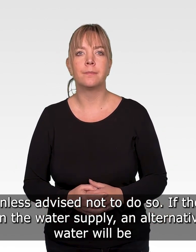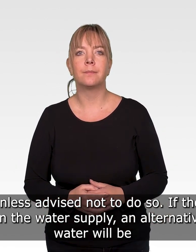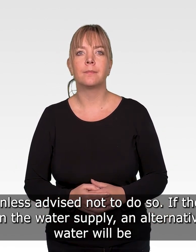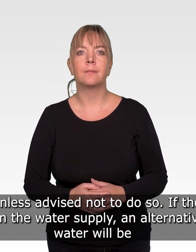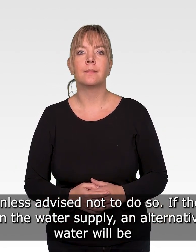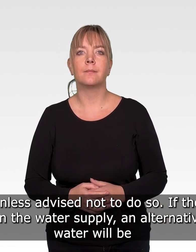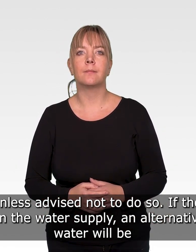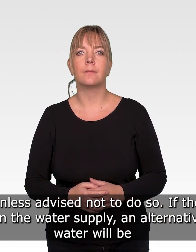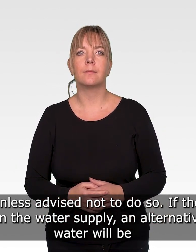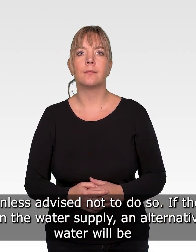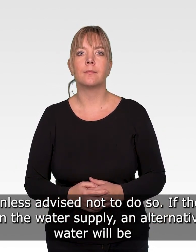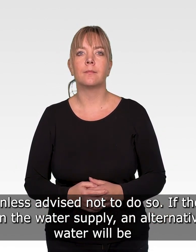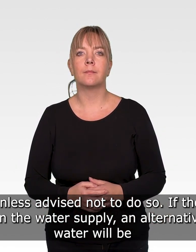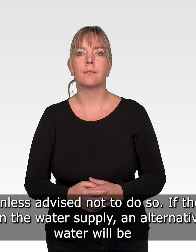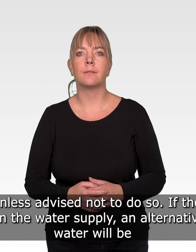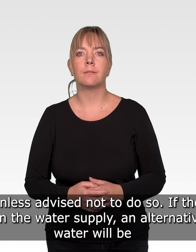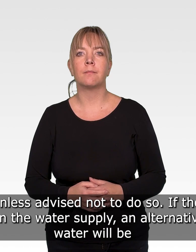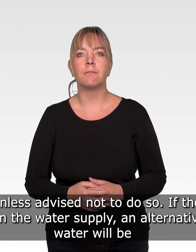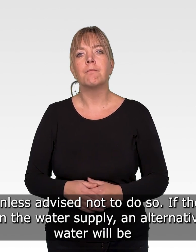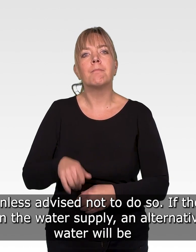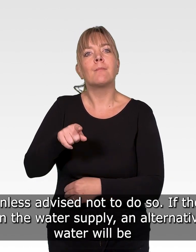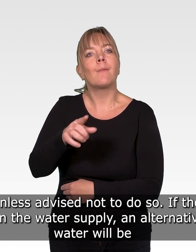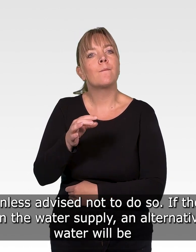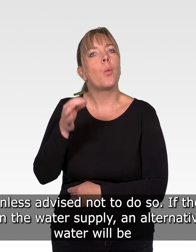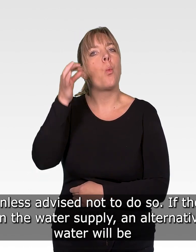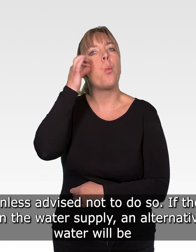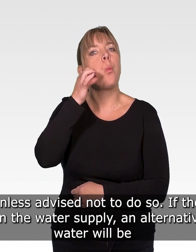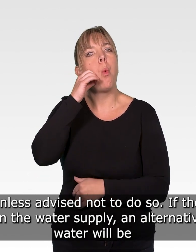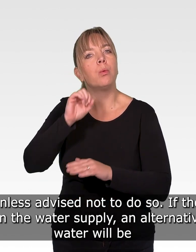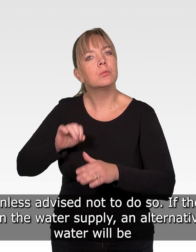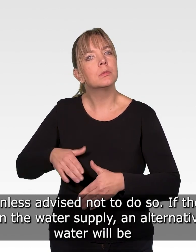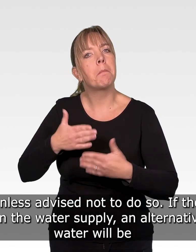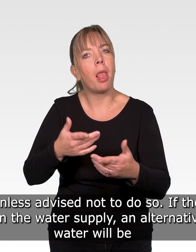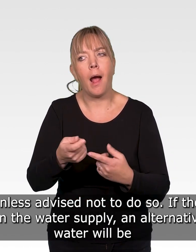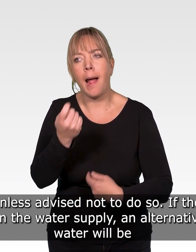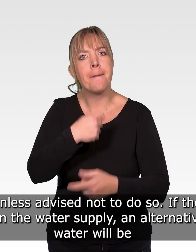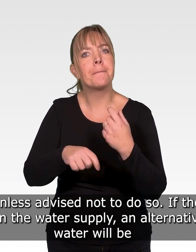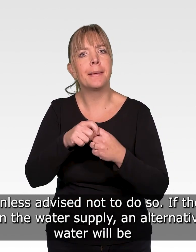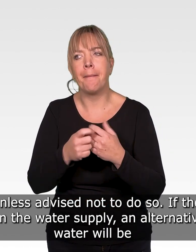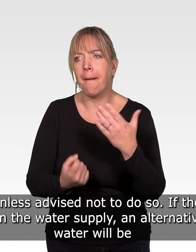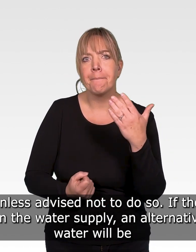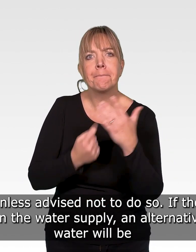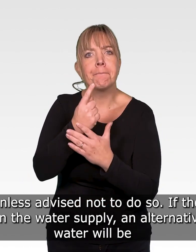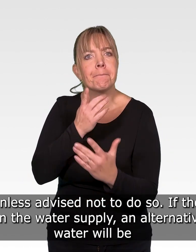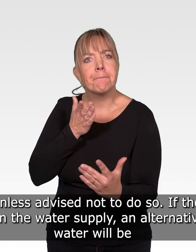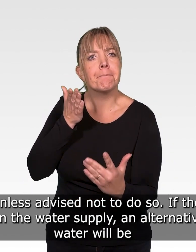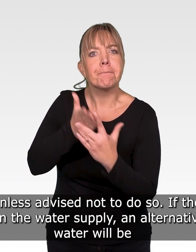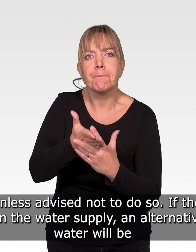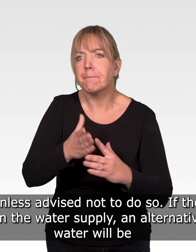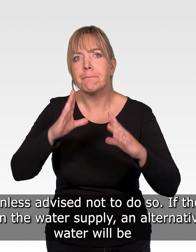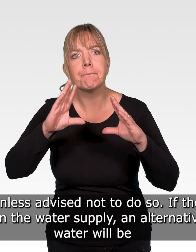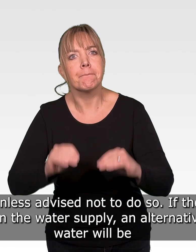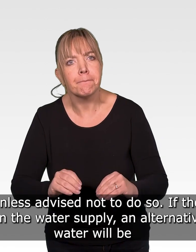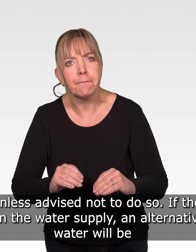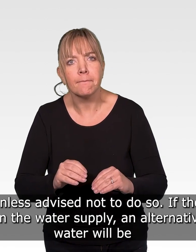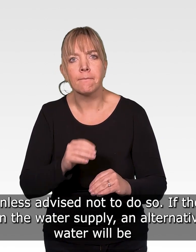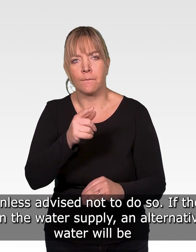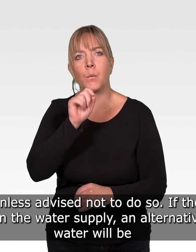If there is an interruption in the water supply, an alternative supply of water will be provided by your water company.